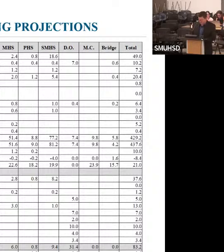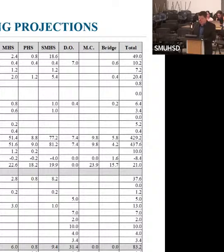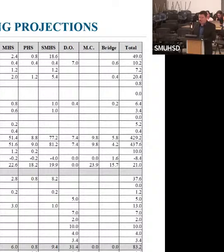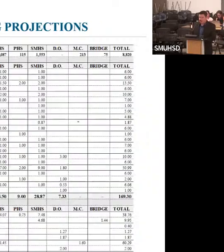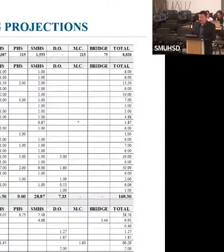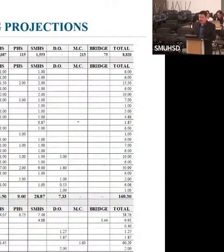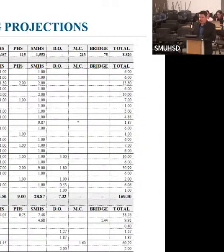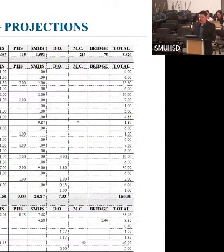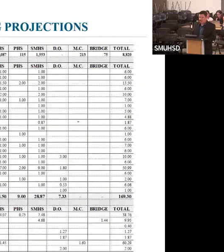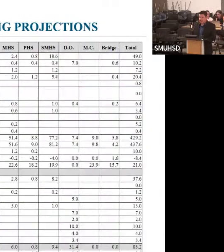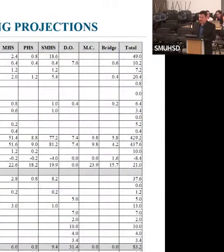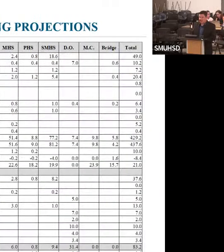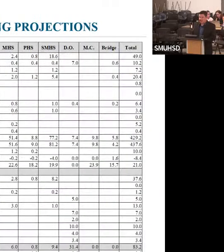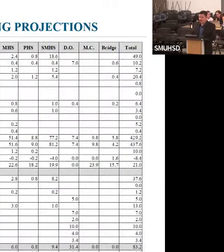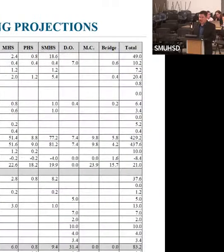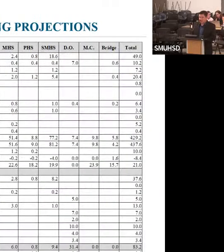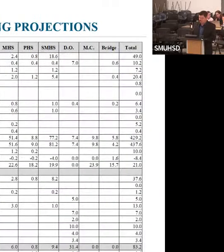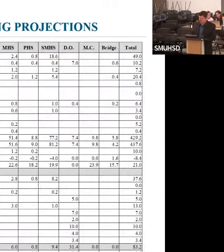overall,